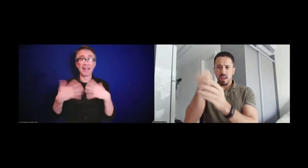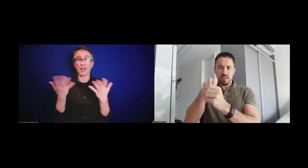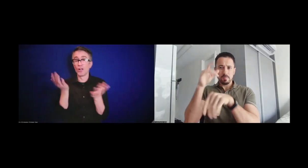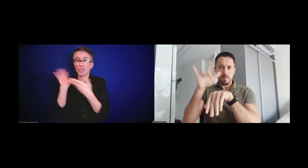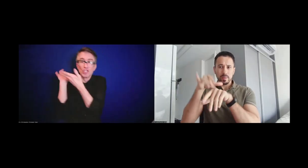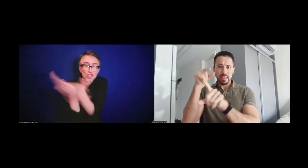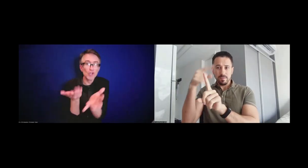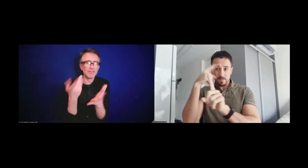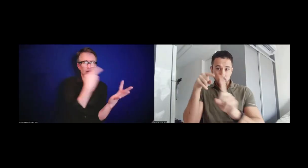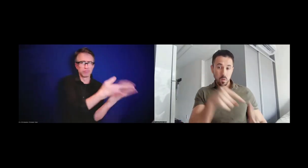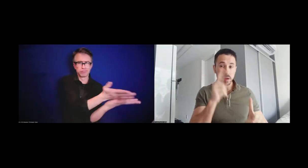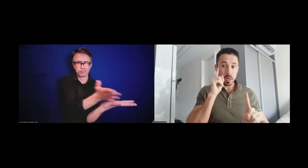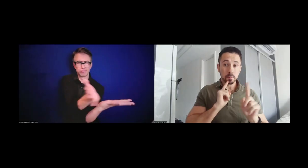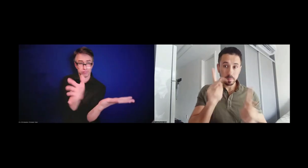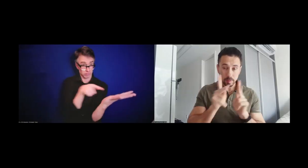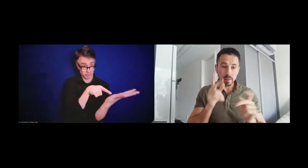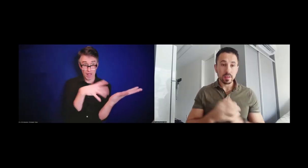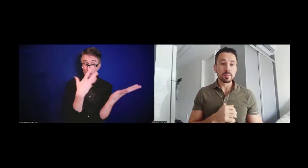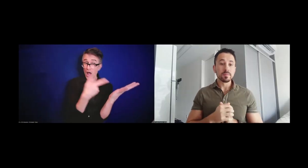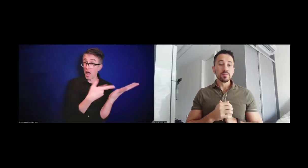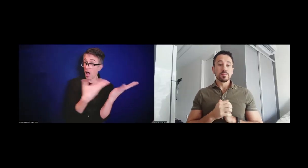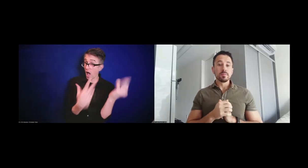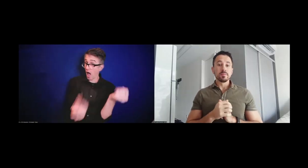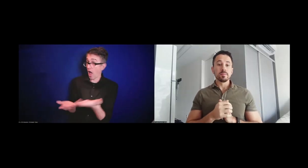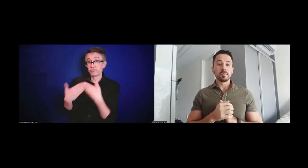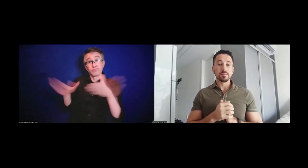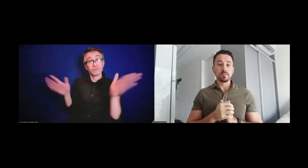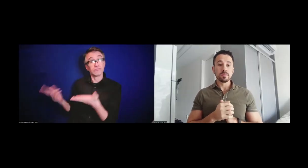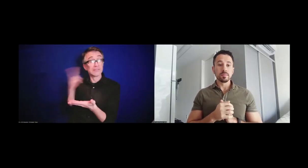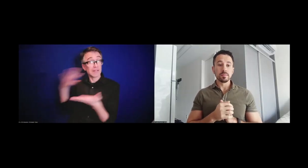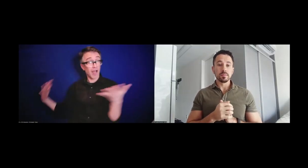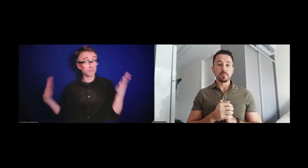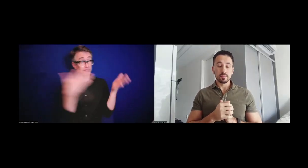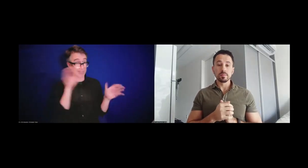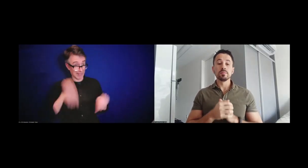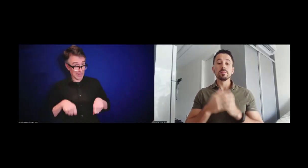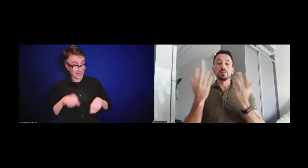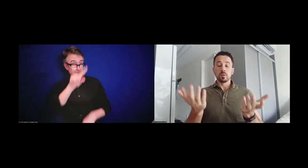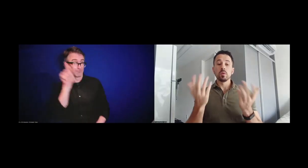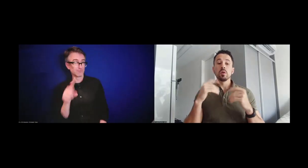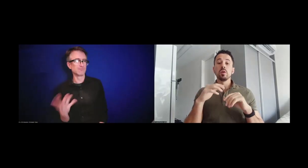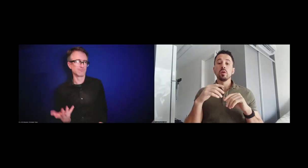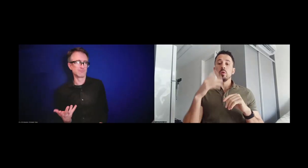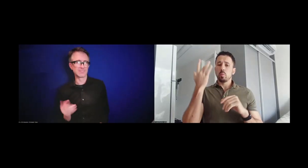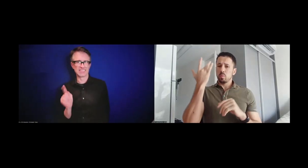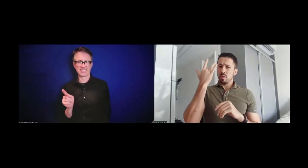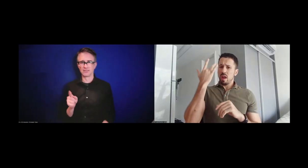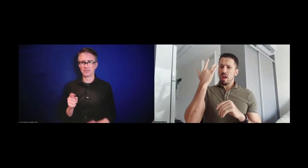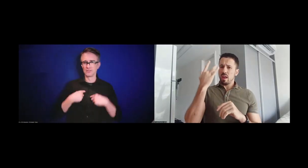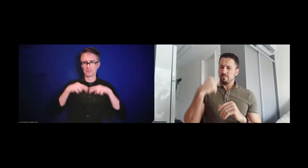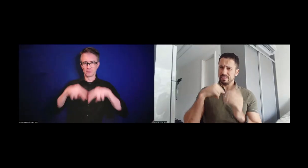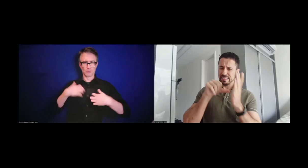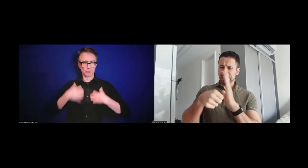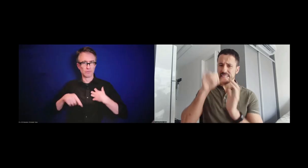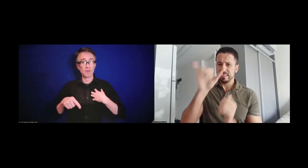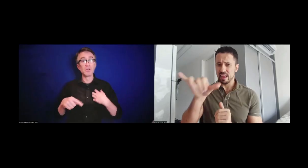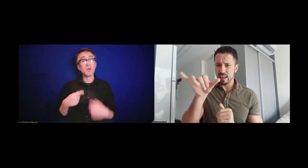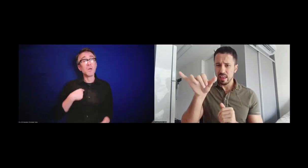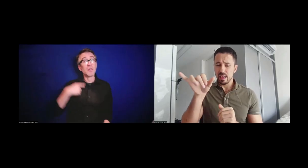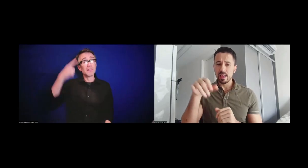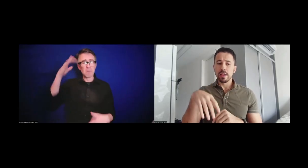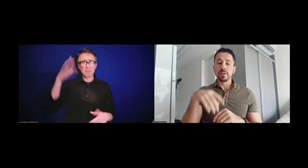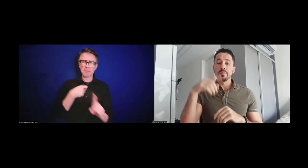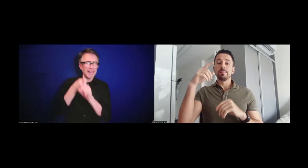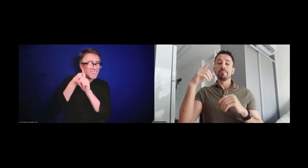cultural implications, all of the services that are available, then we take that and how it applies to deaf populations and what's being excluded